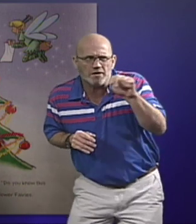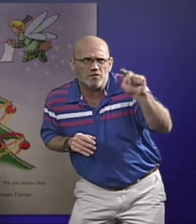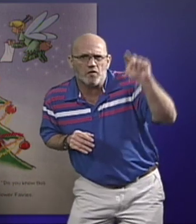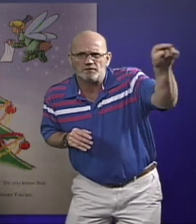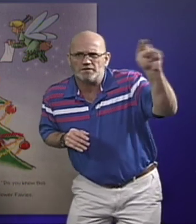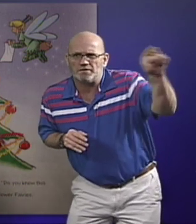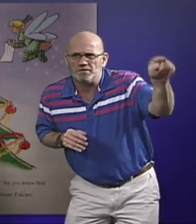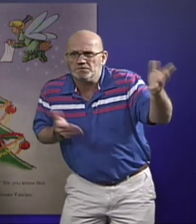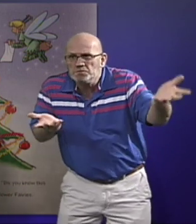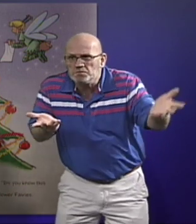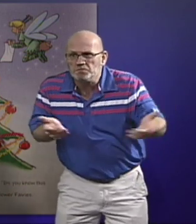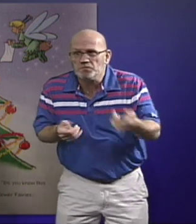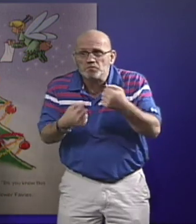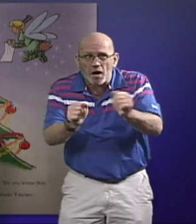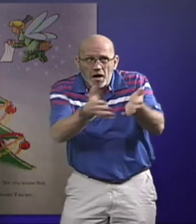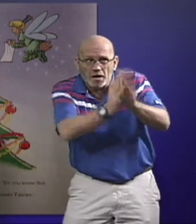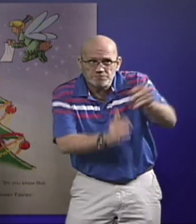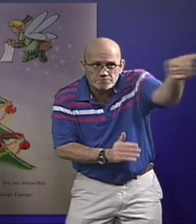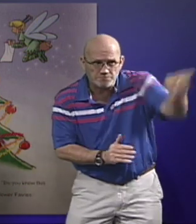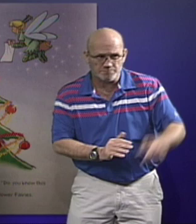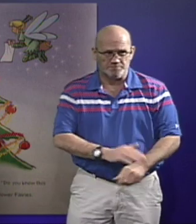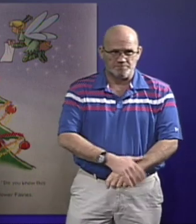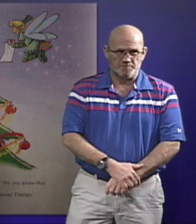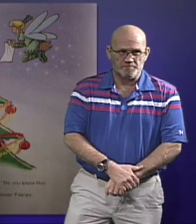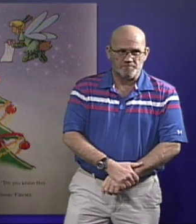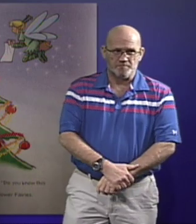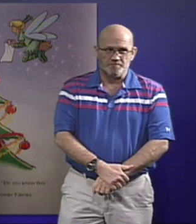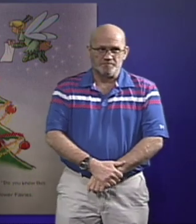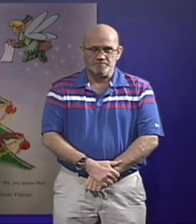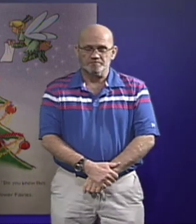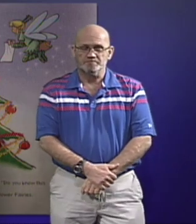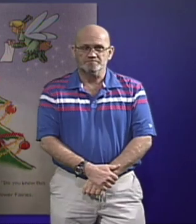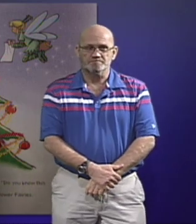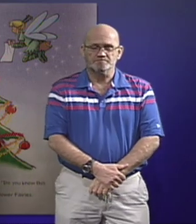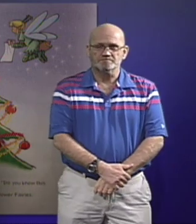Ask the flower fairies. They live in the garden. Maybe they will know him.